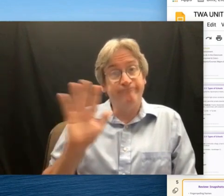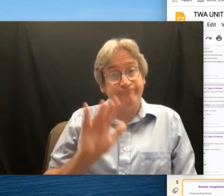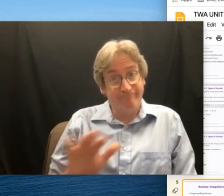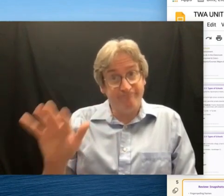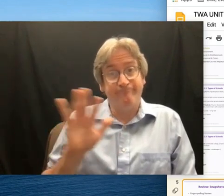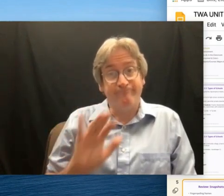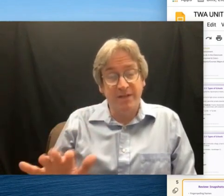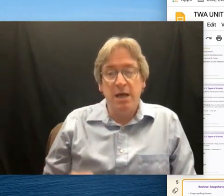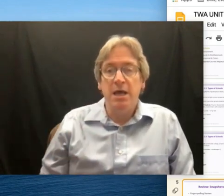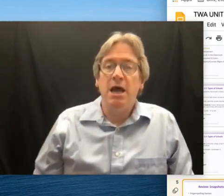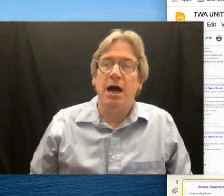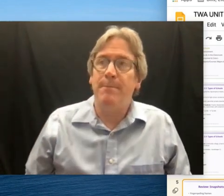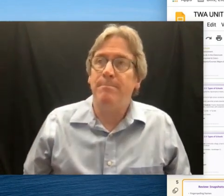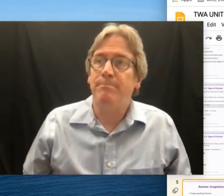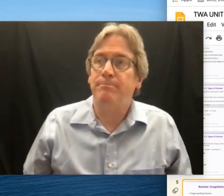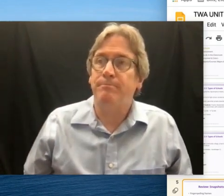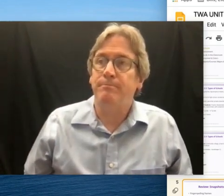circle.